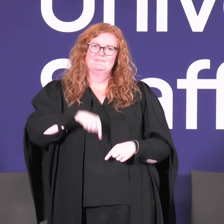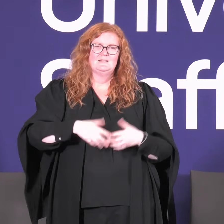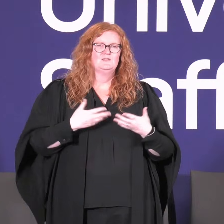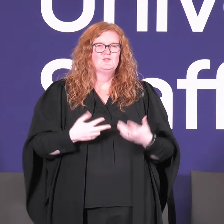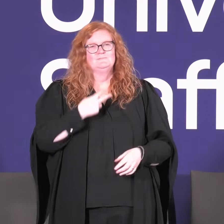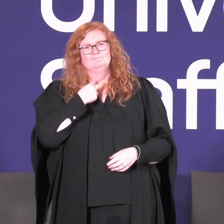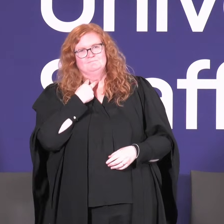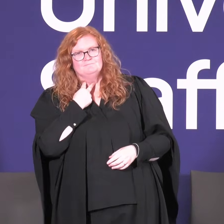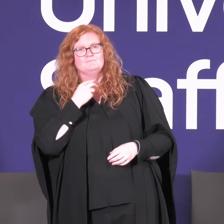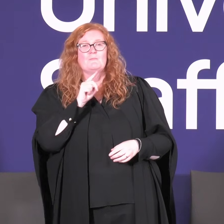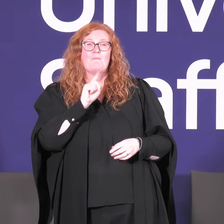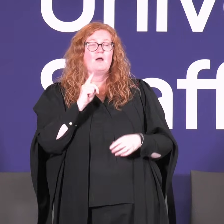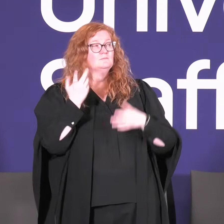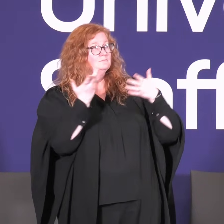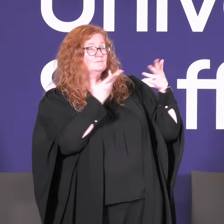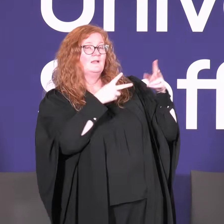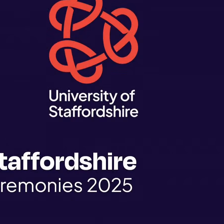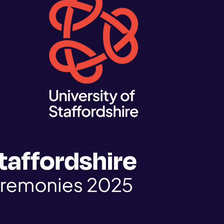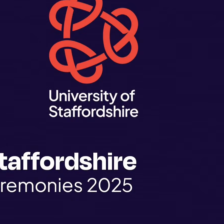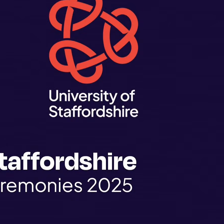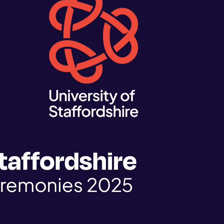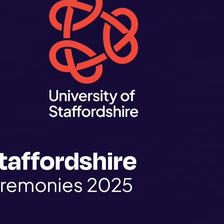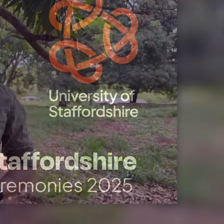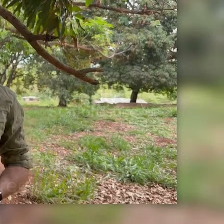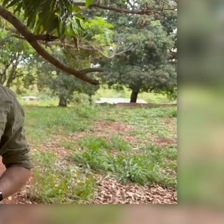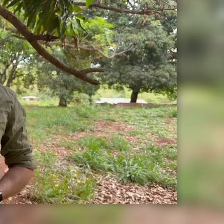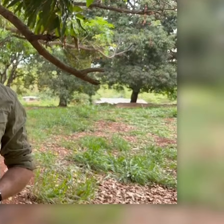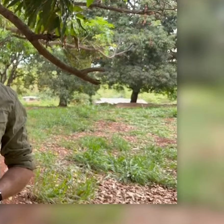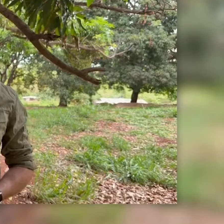he has sent a message for you all.